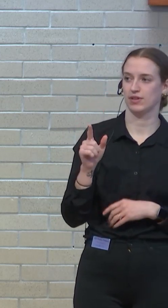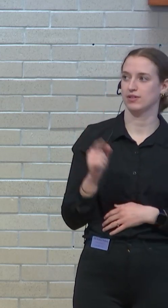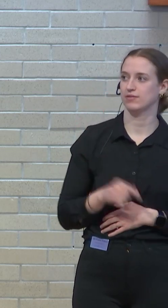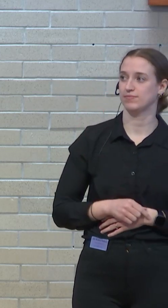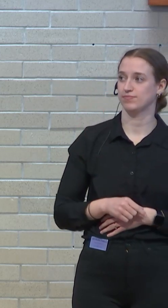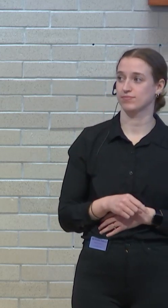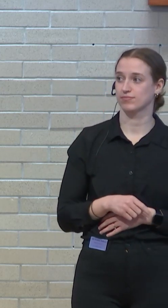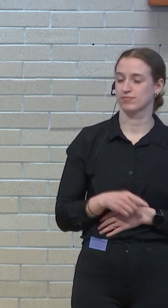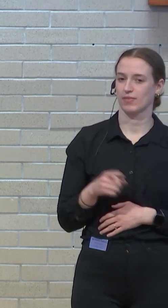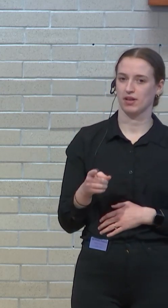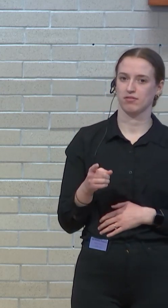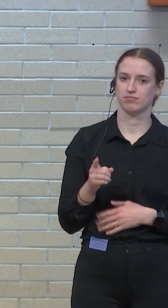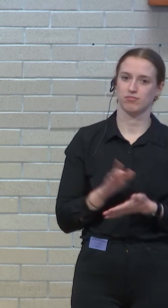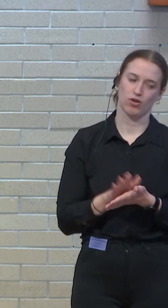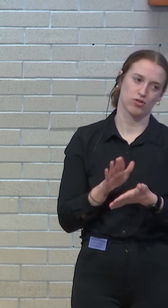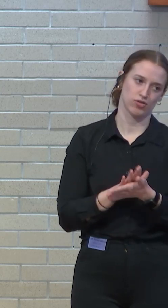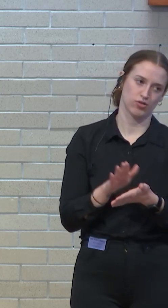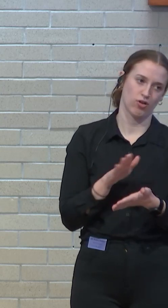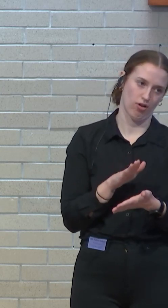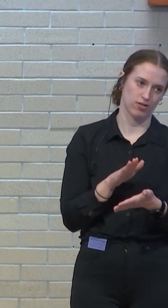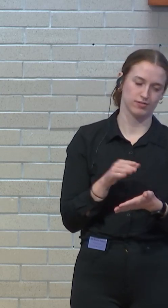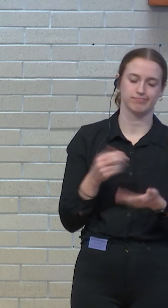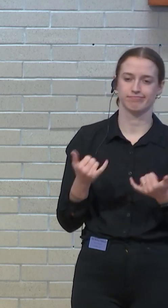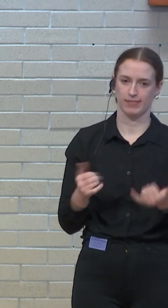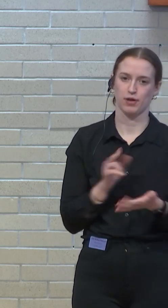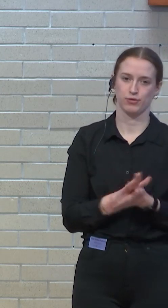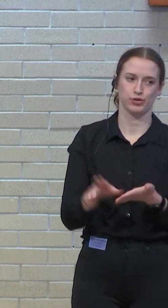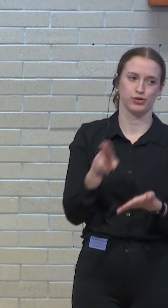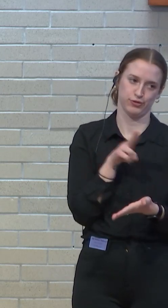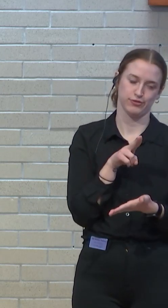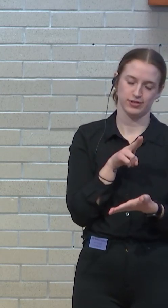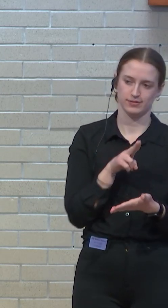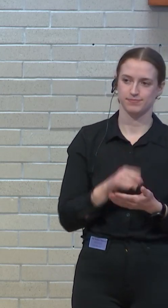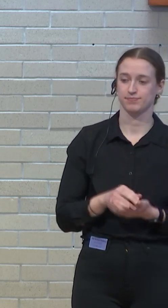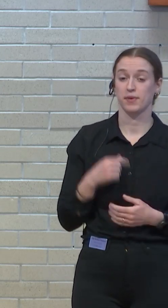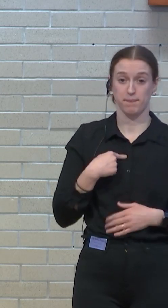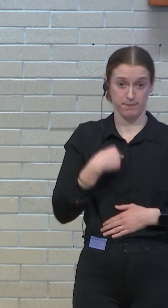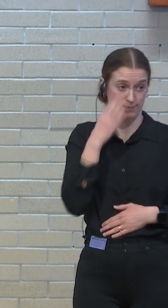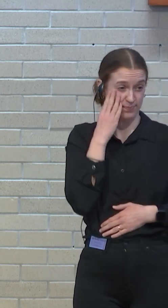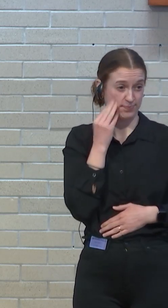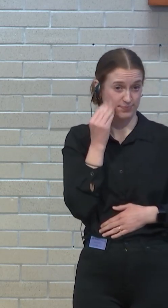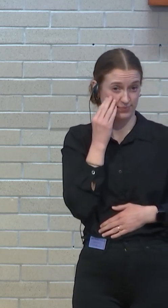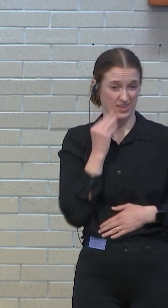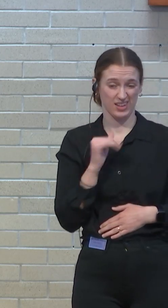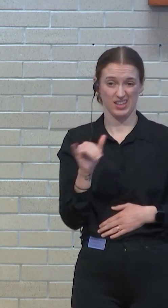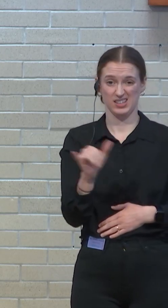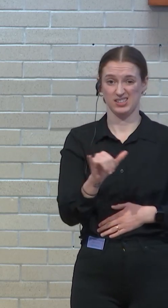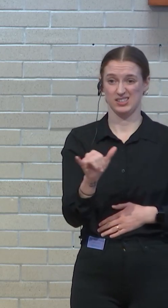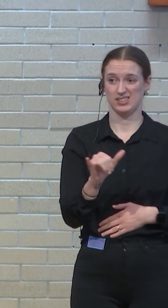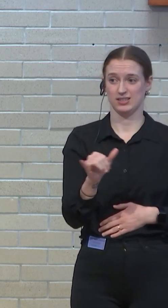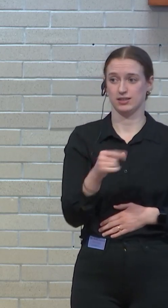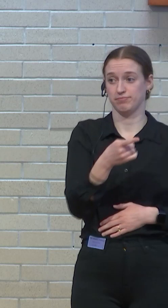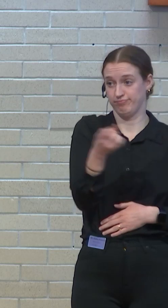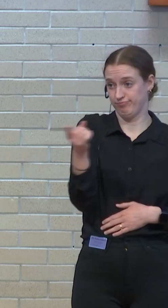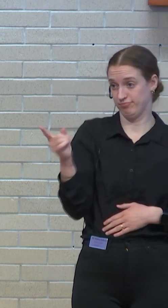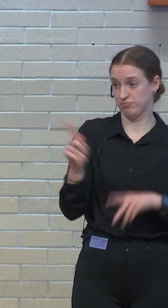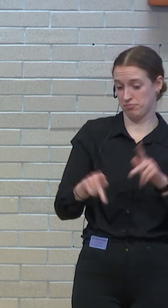was there, it was called Bethel College. And my experience there was similar to a lot of the people that came on this stage